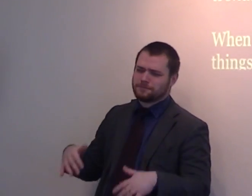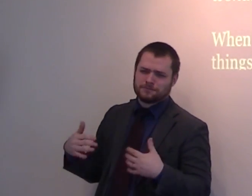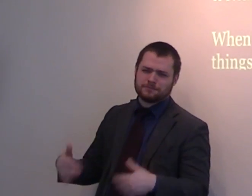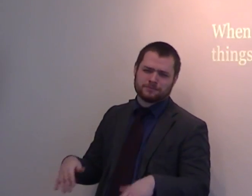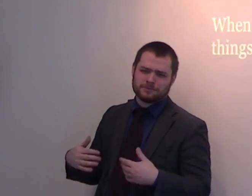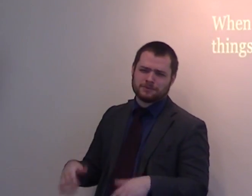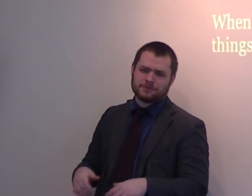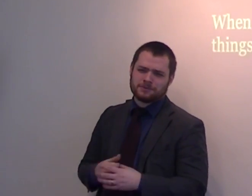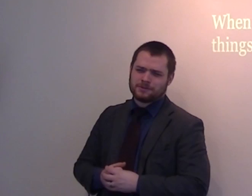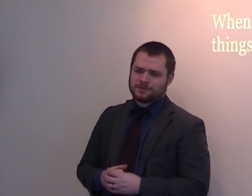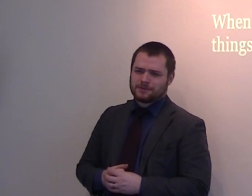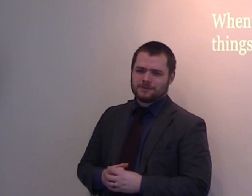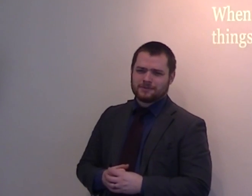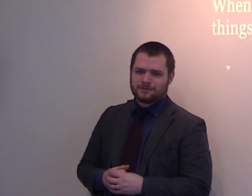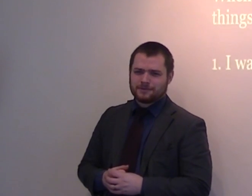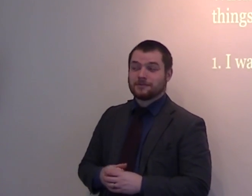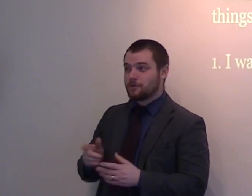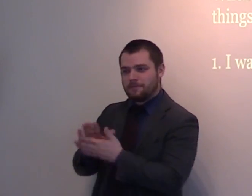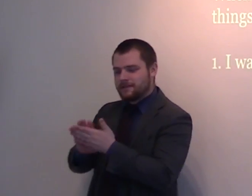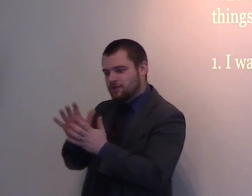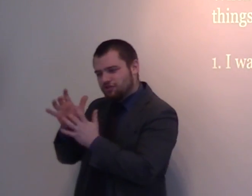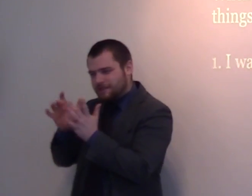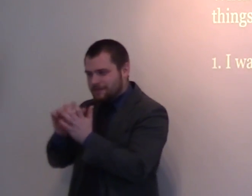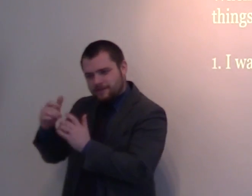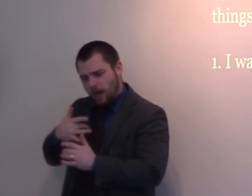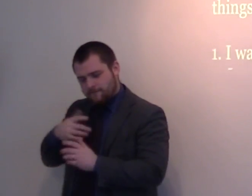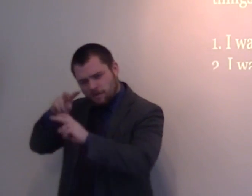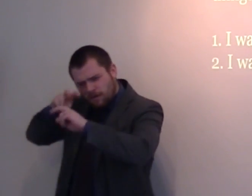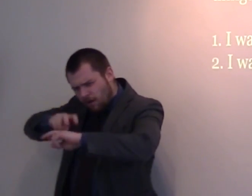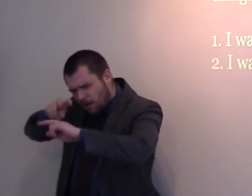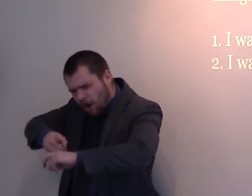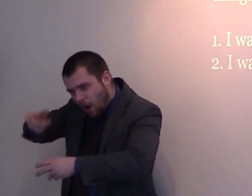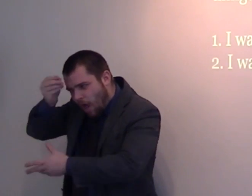End quote. When I learn about Jesus, I want two things.